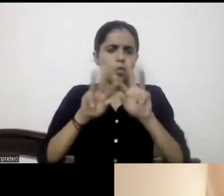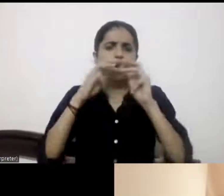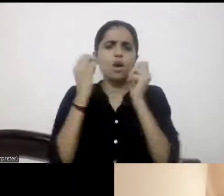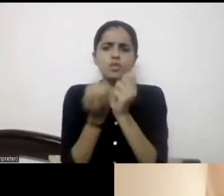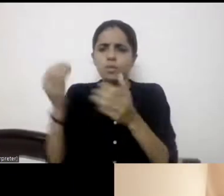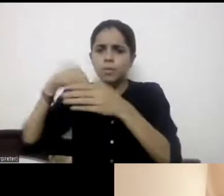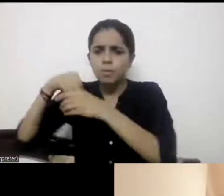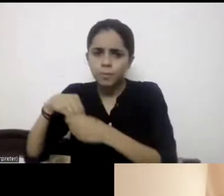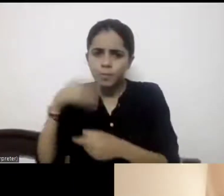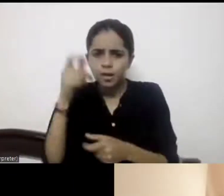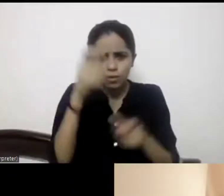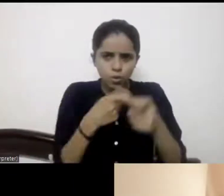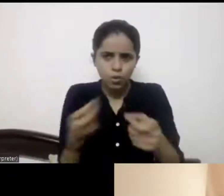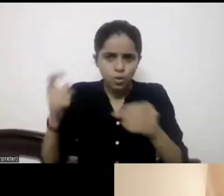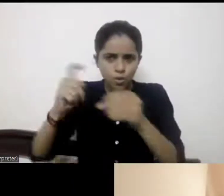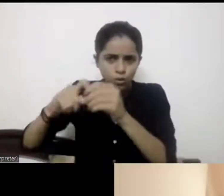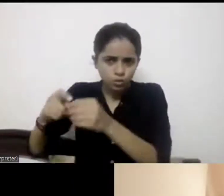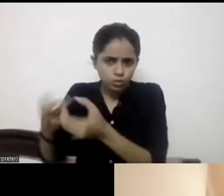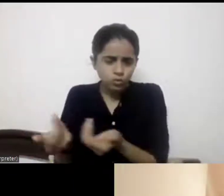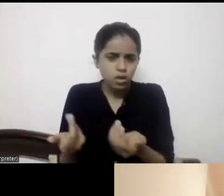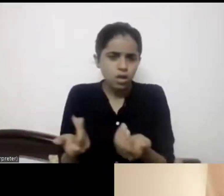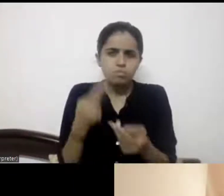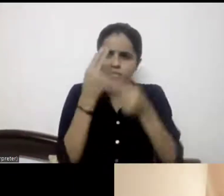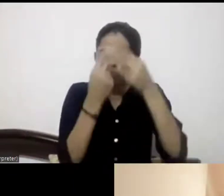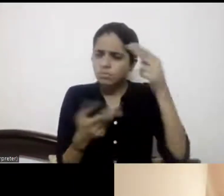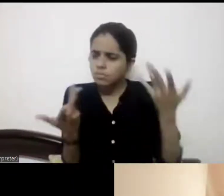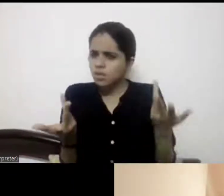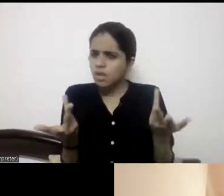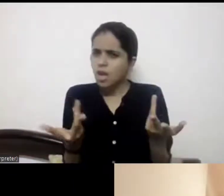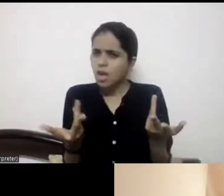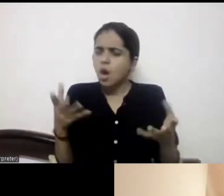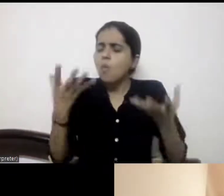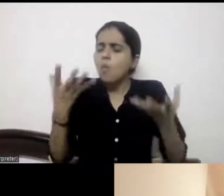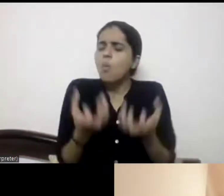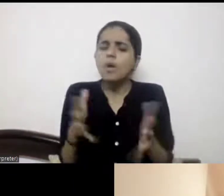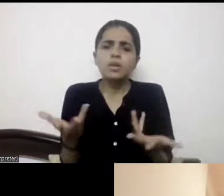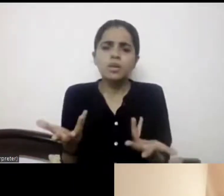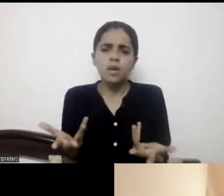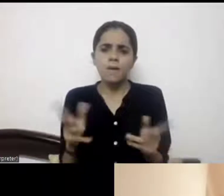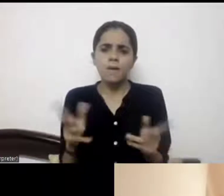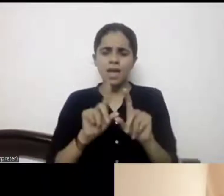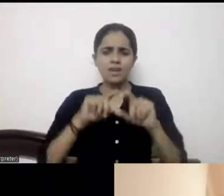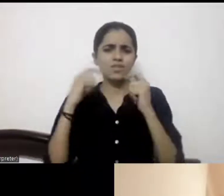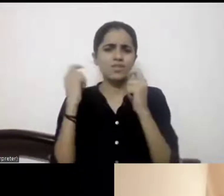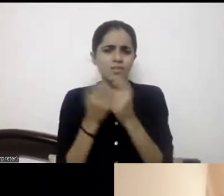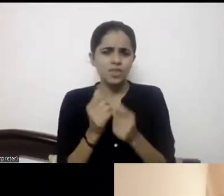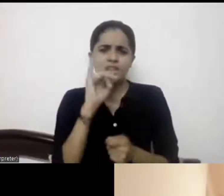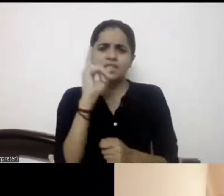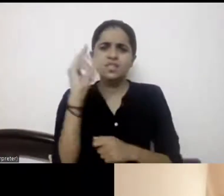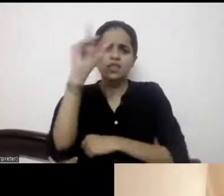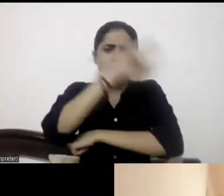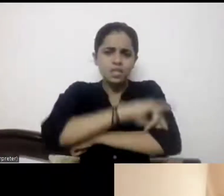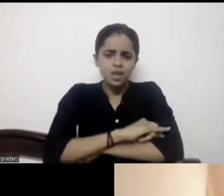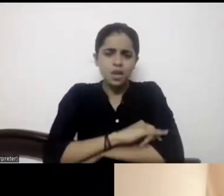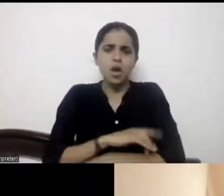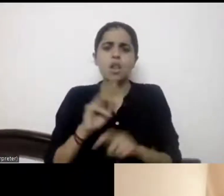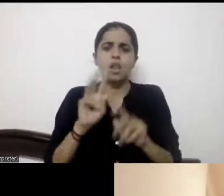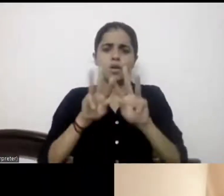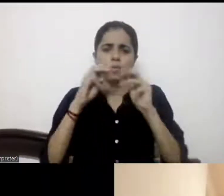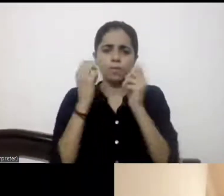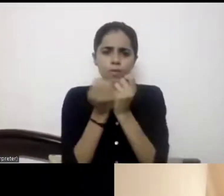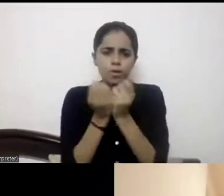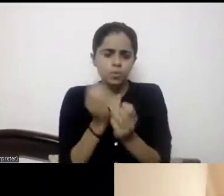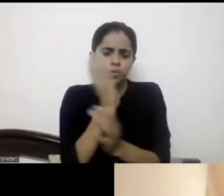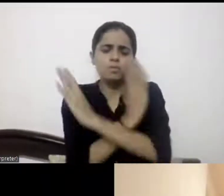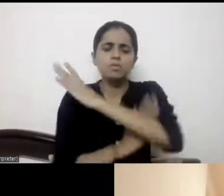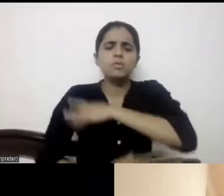and what made us curious that we should come and join a 6-day workshop, something on